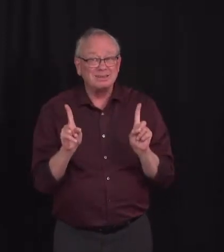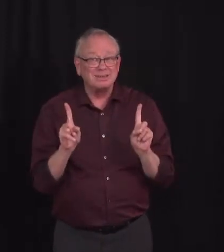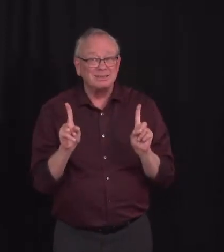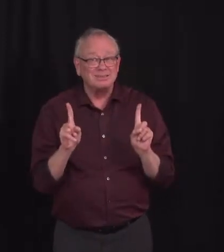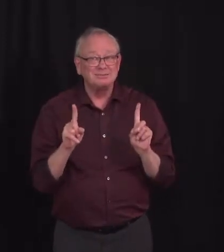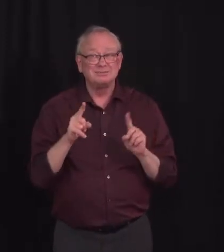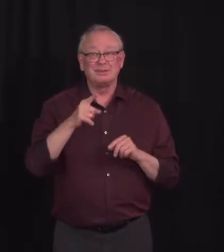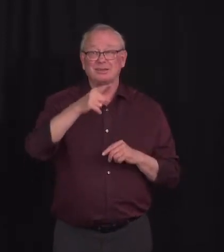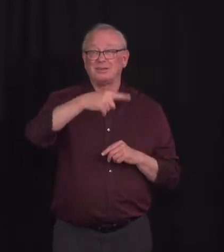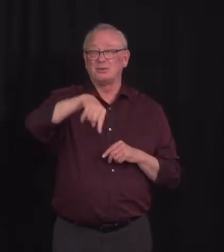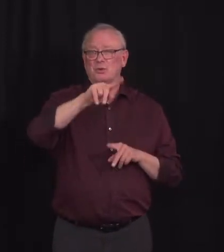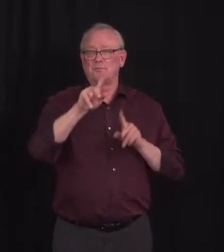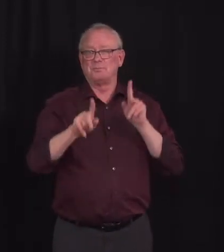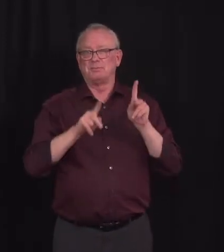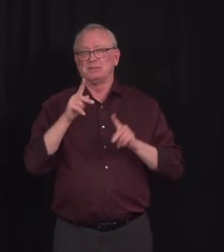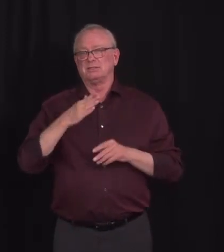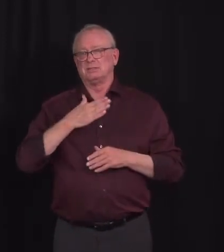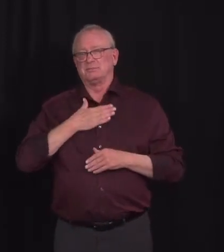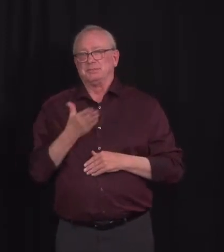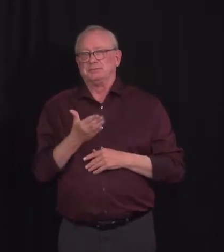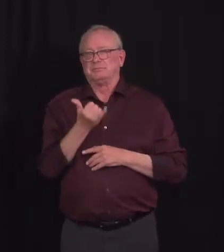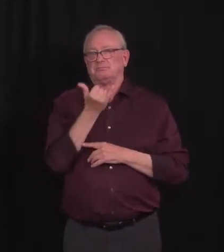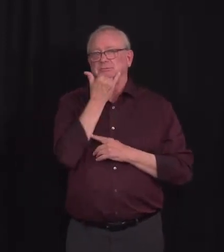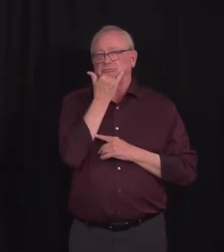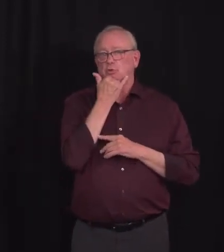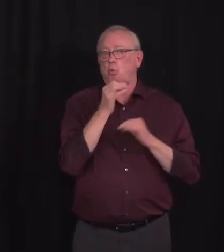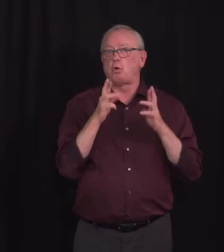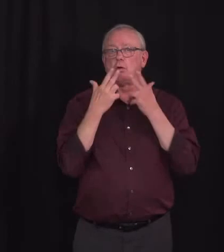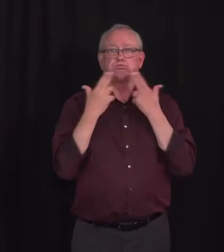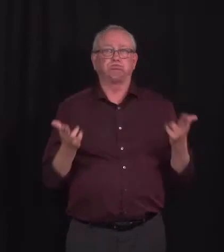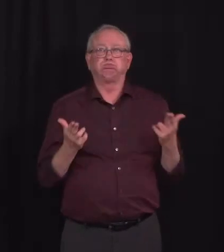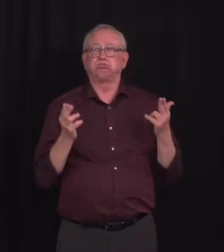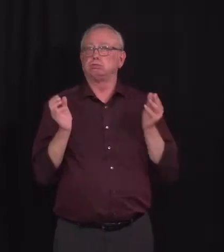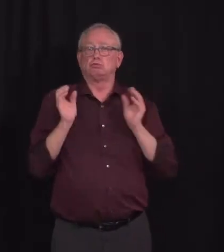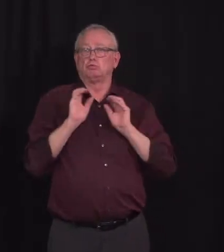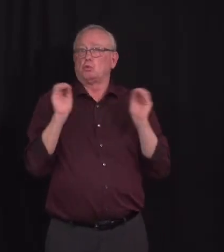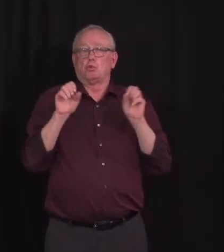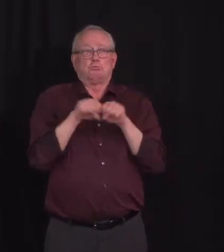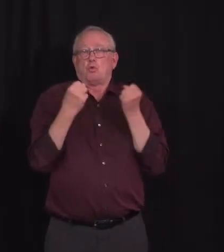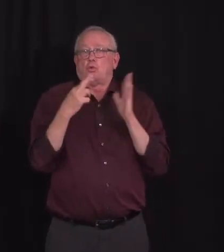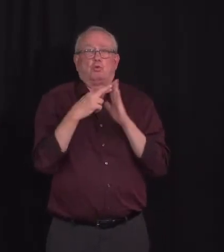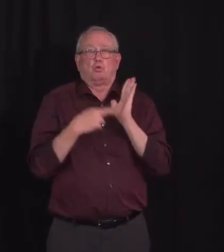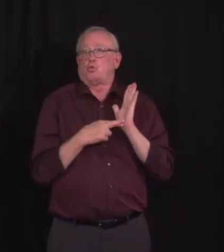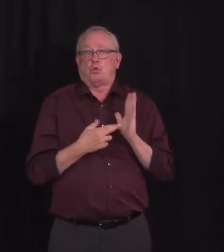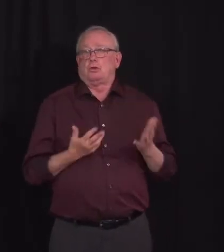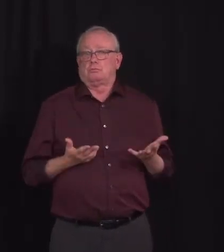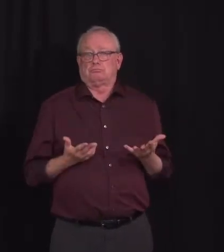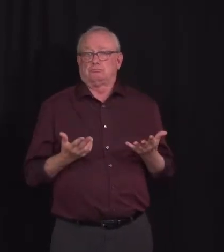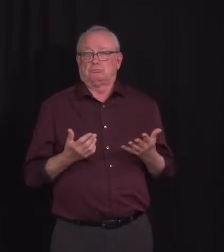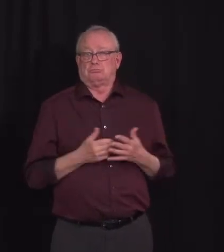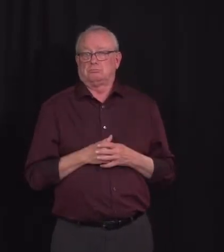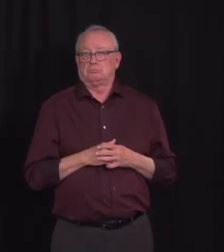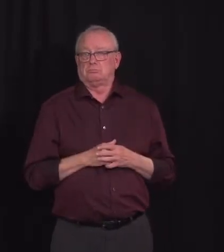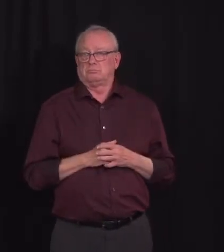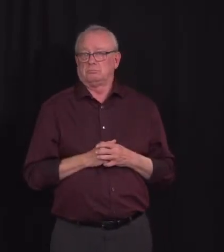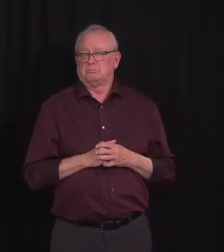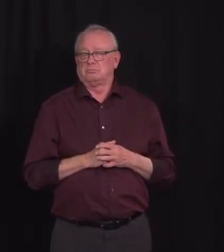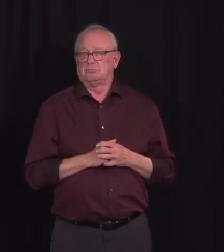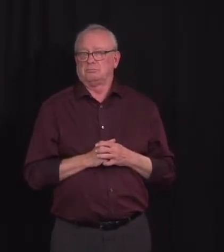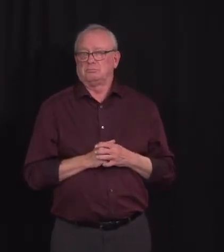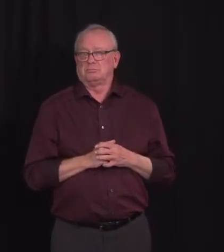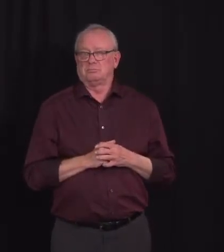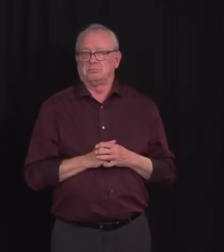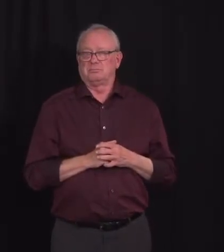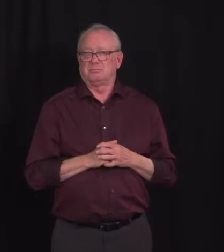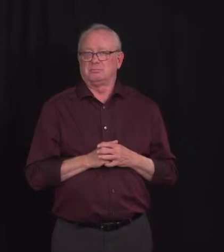mistake. In fact, they said there was no mistake. They did not make a mistake. In fact, they claim that the people who are drawing this to your attention